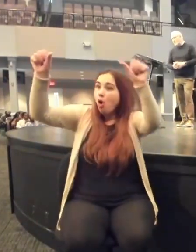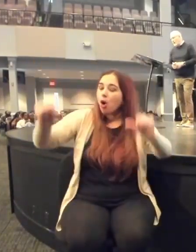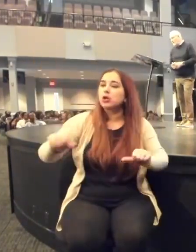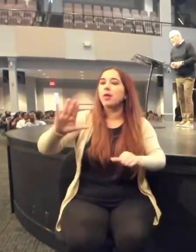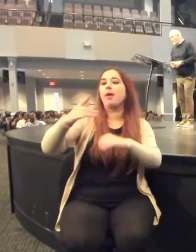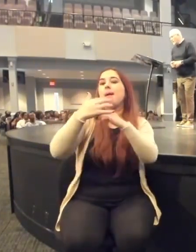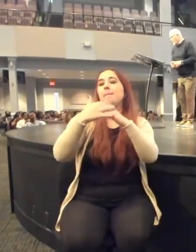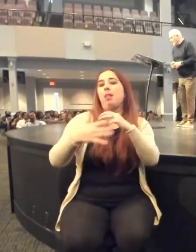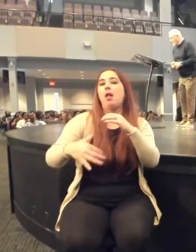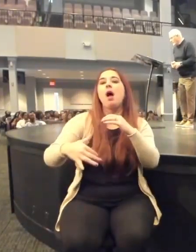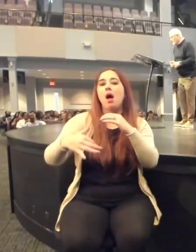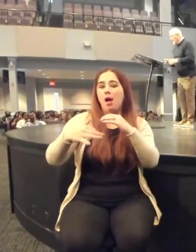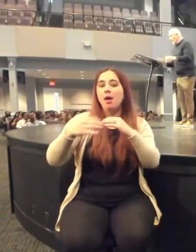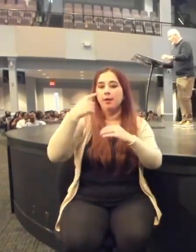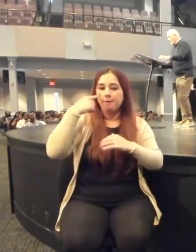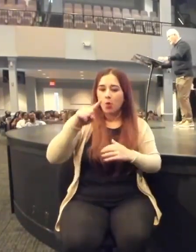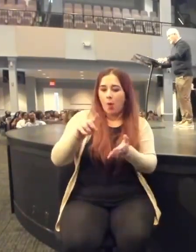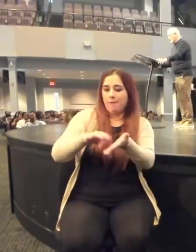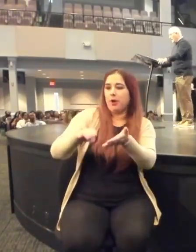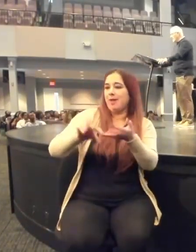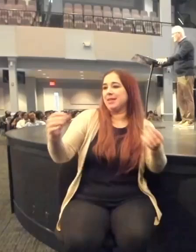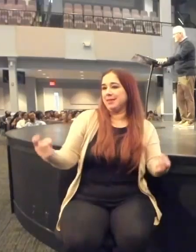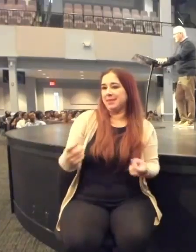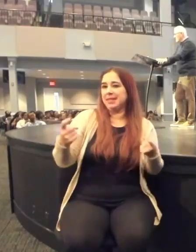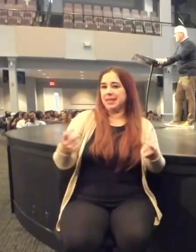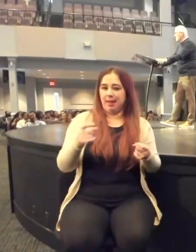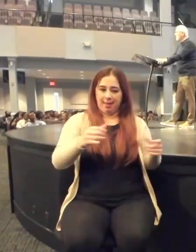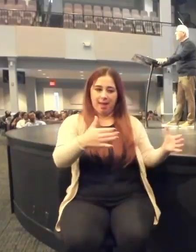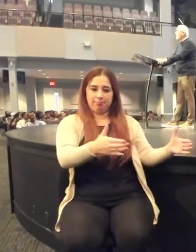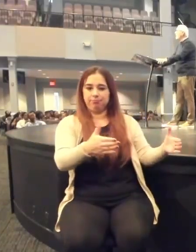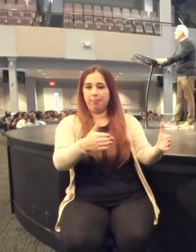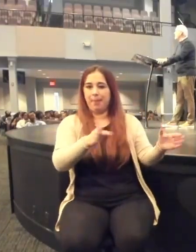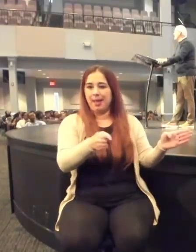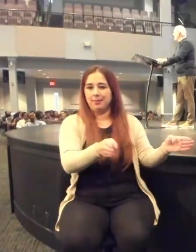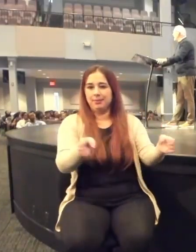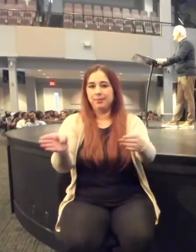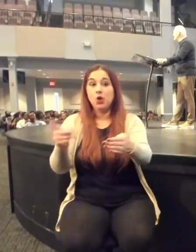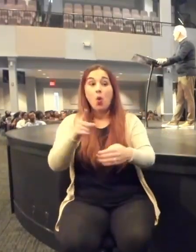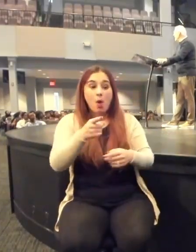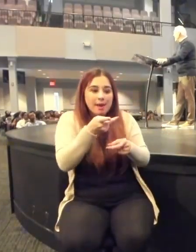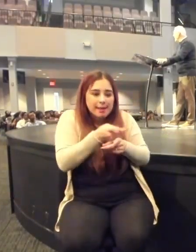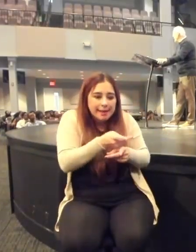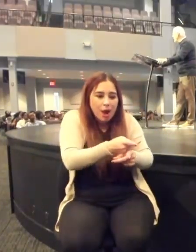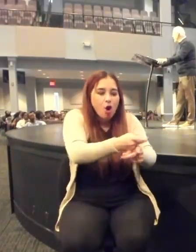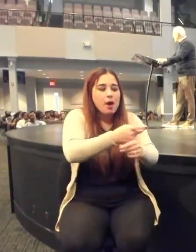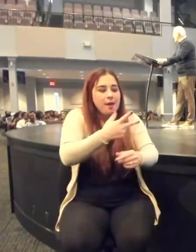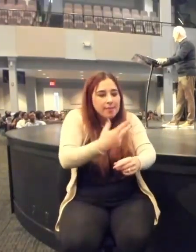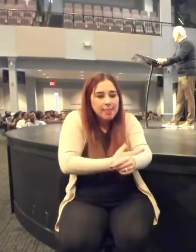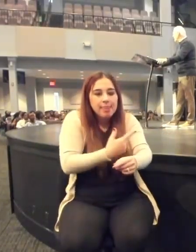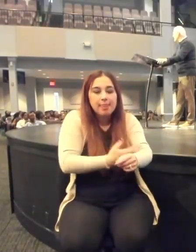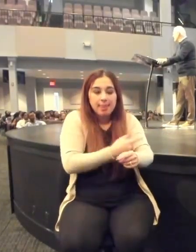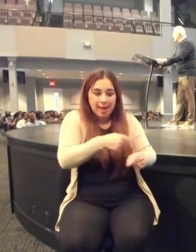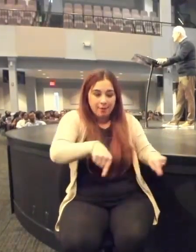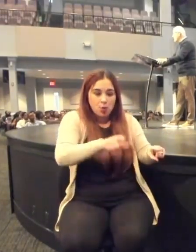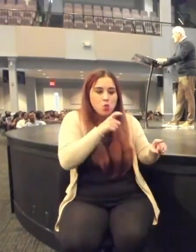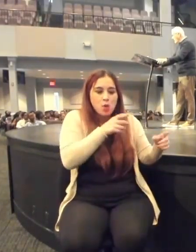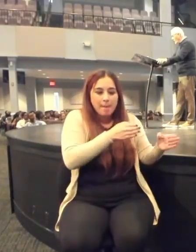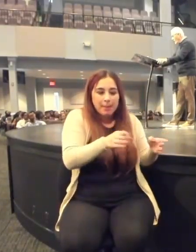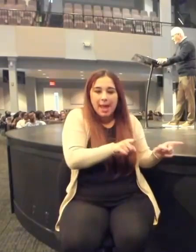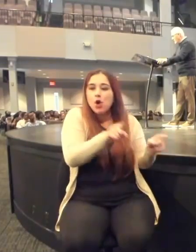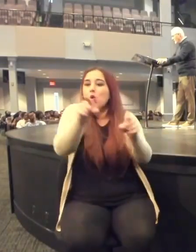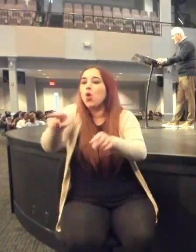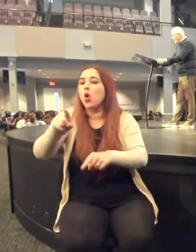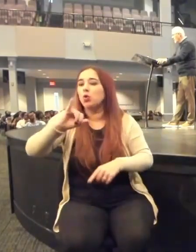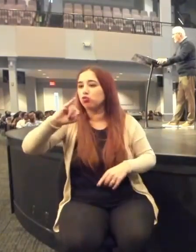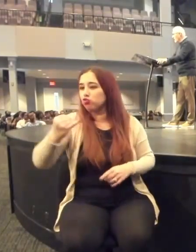would be shed for the forgiveness of sins. So they're caring for these lambs that are headed for Jerusalem and